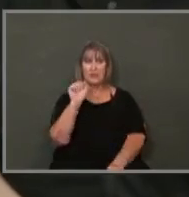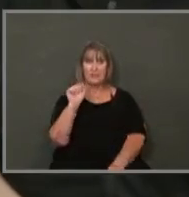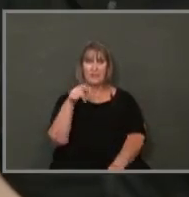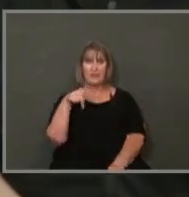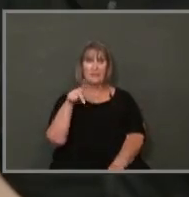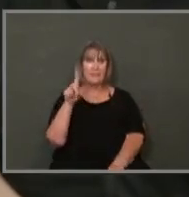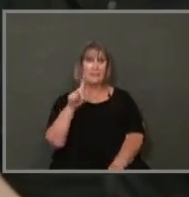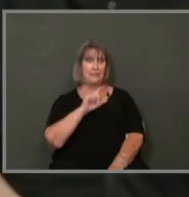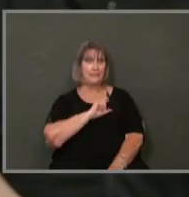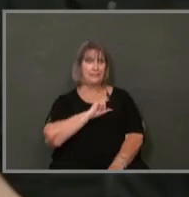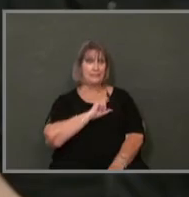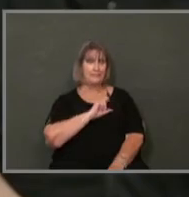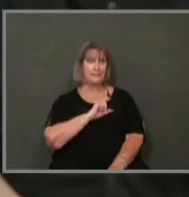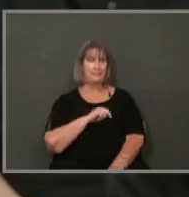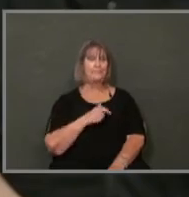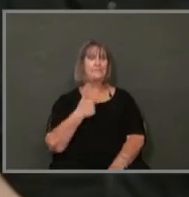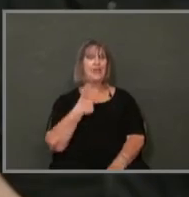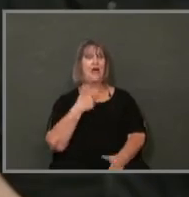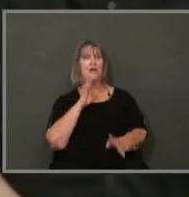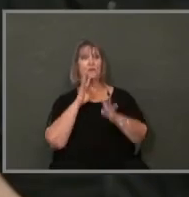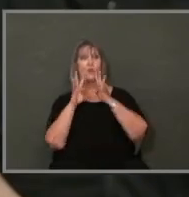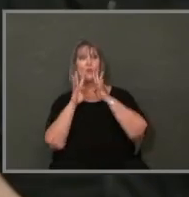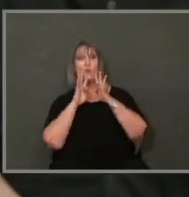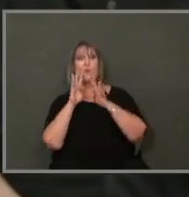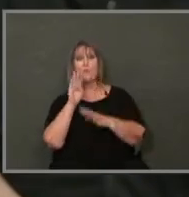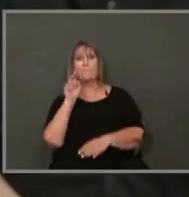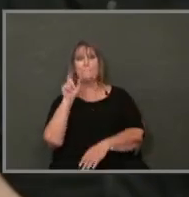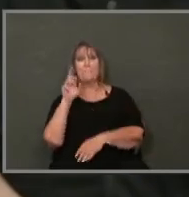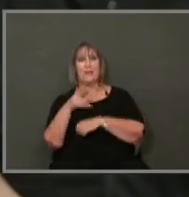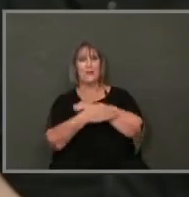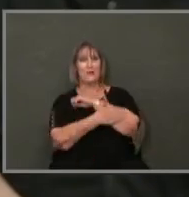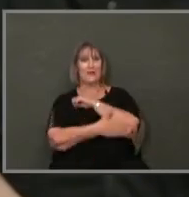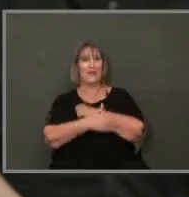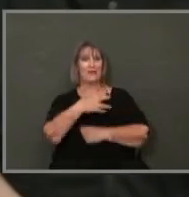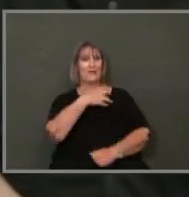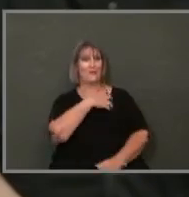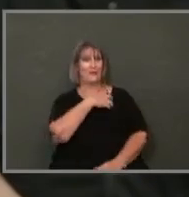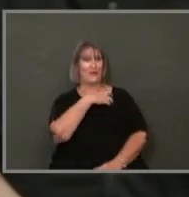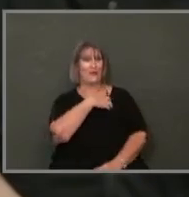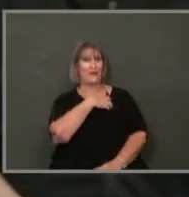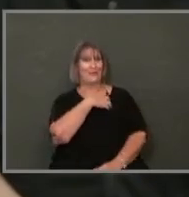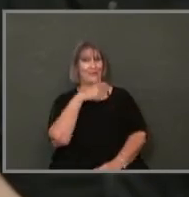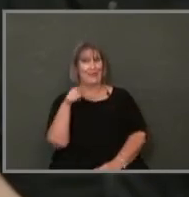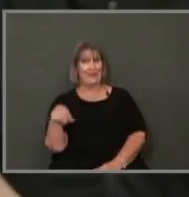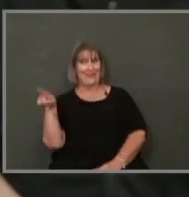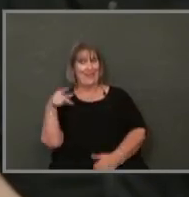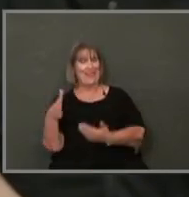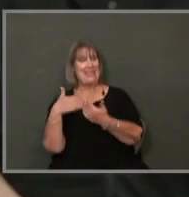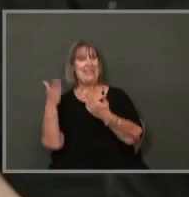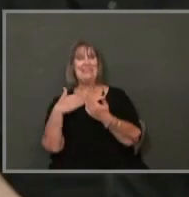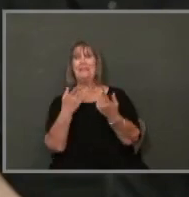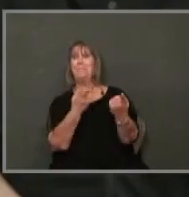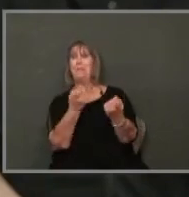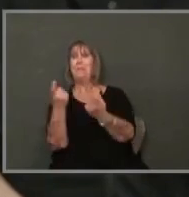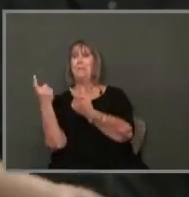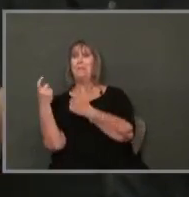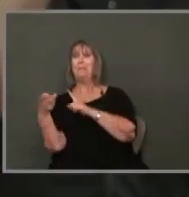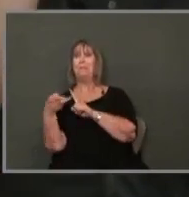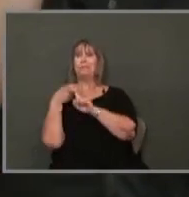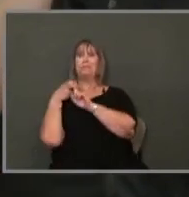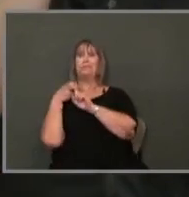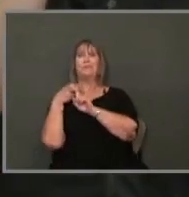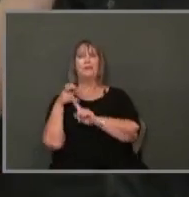talked to our friends in the county and the sheriff, that it's not much easier for them over there, right?